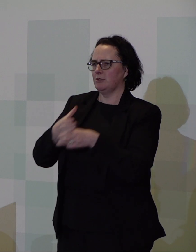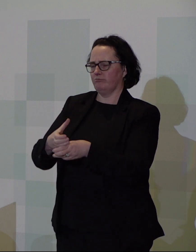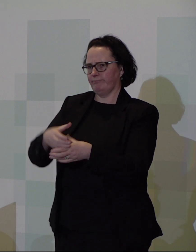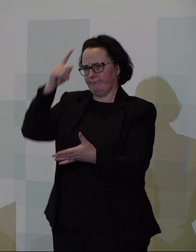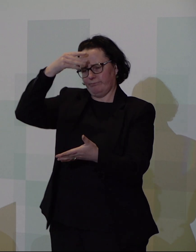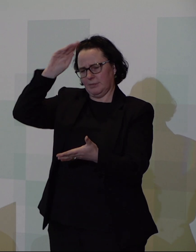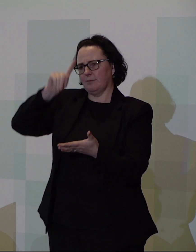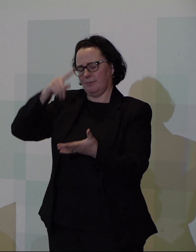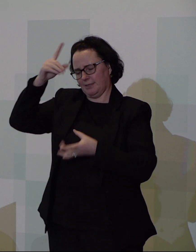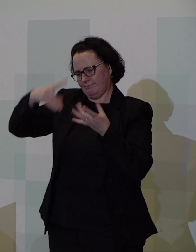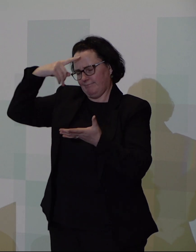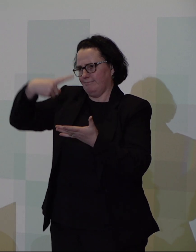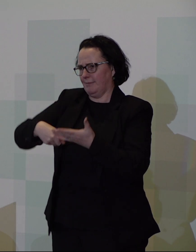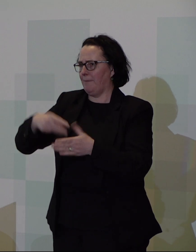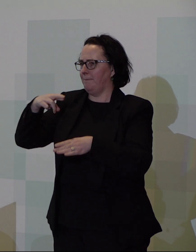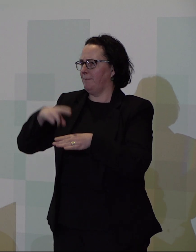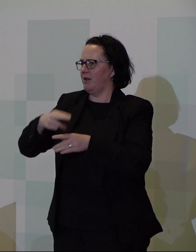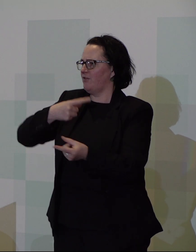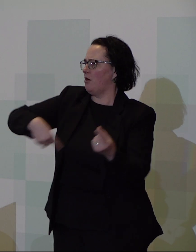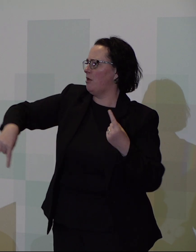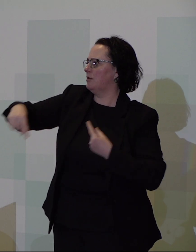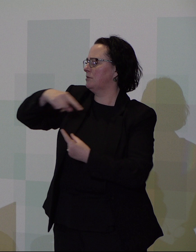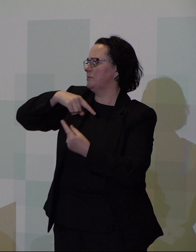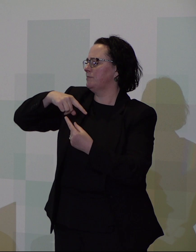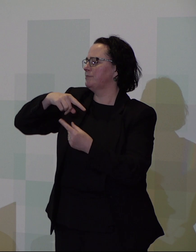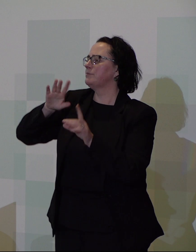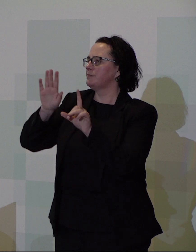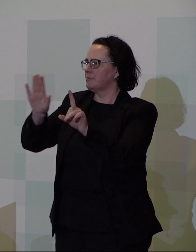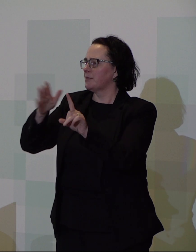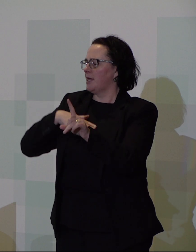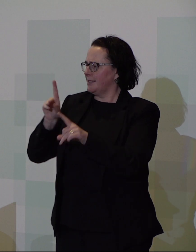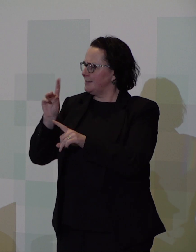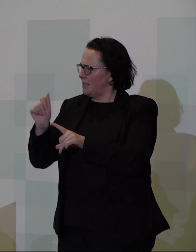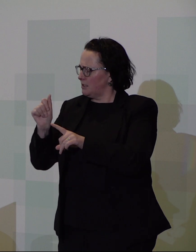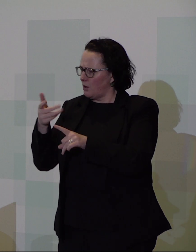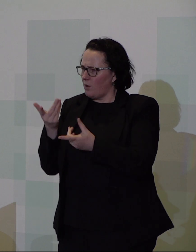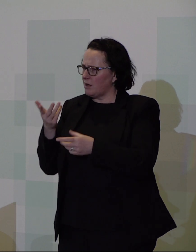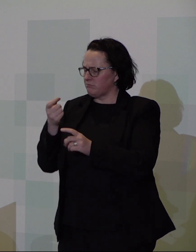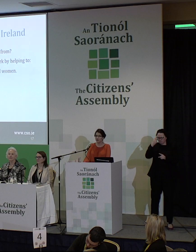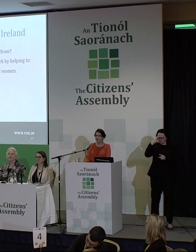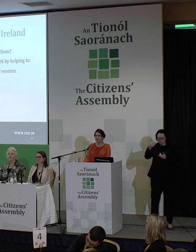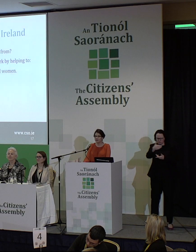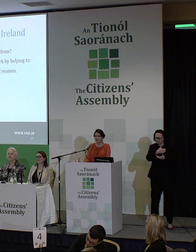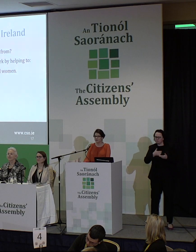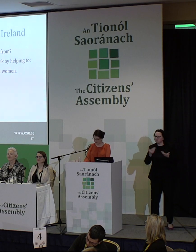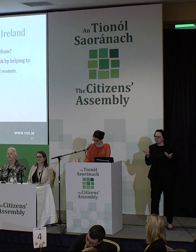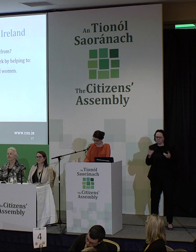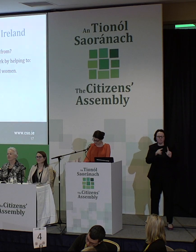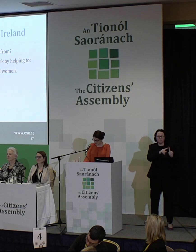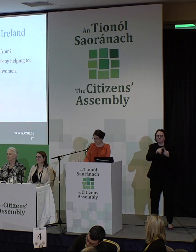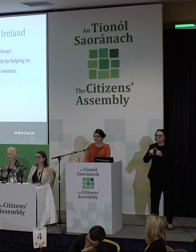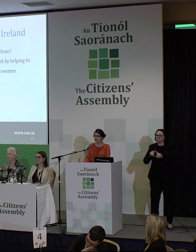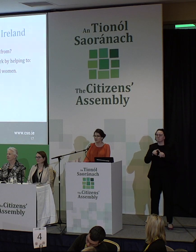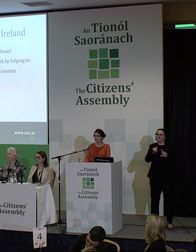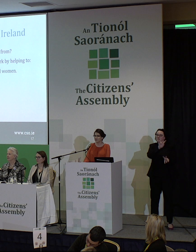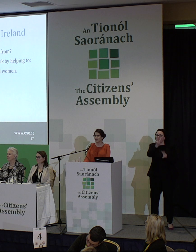better decisions for us all. Now, our data comes from a number of different places. We conduct surveys